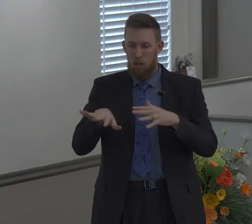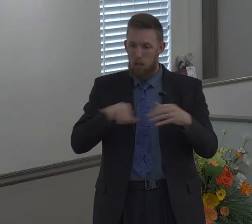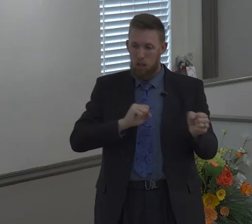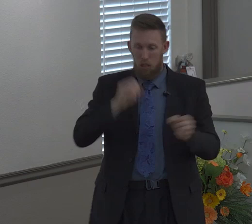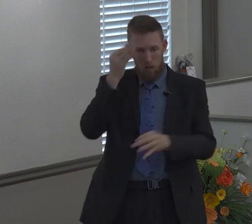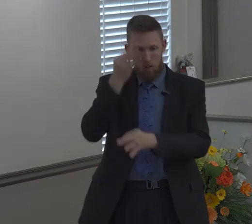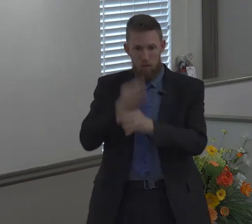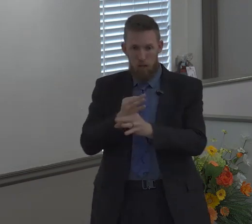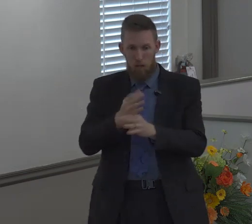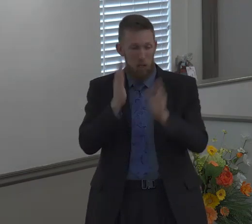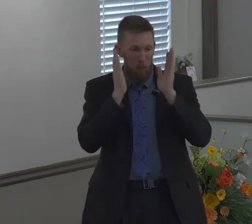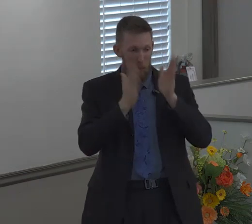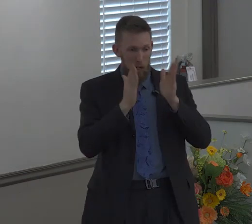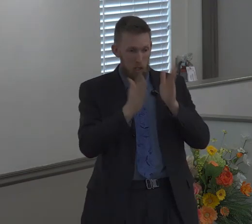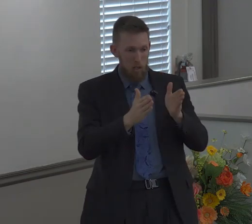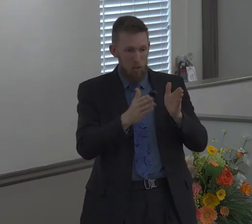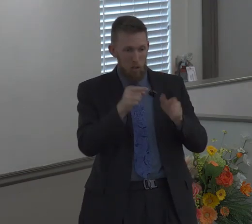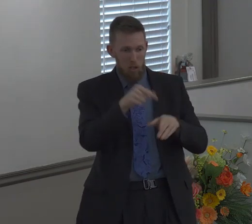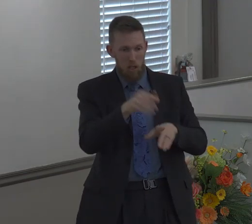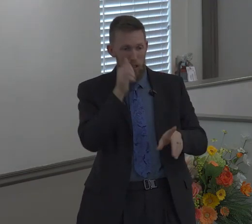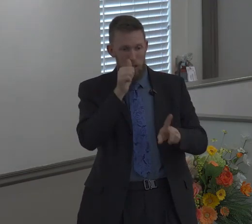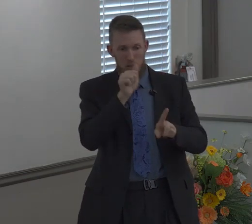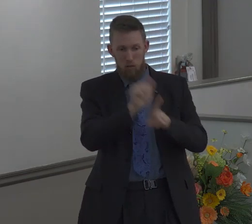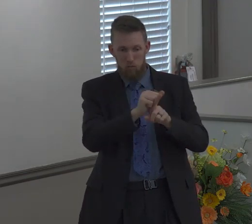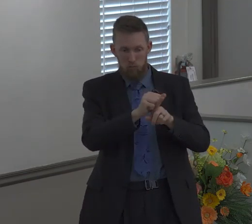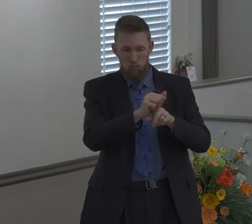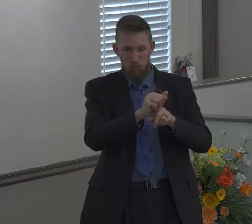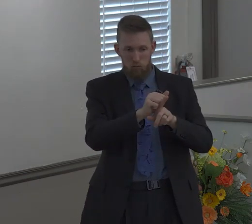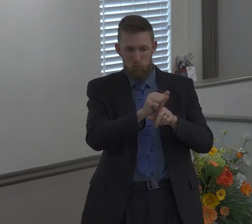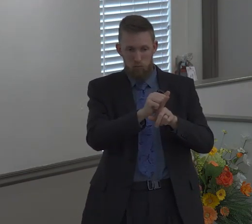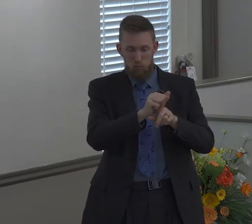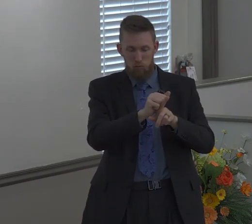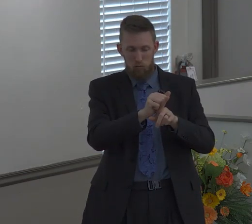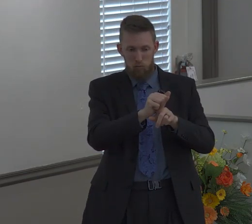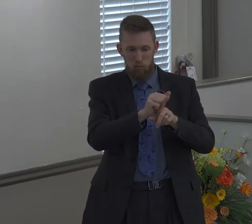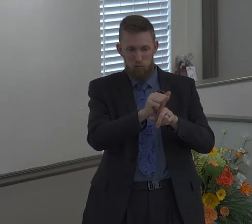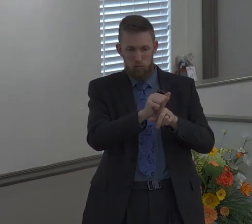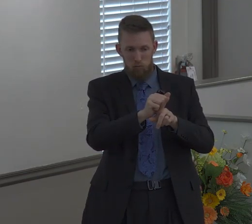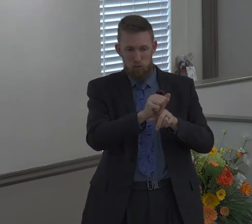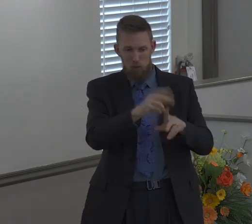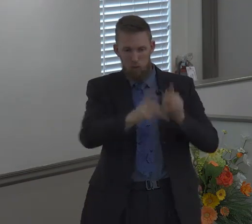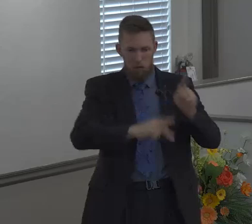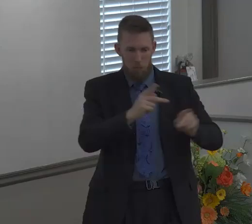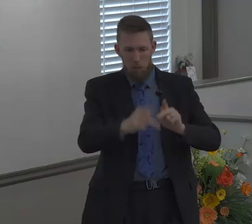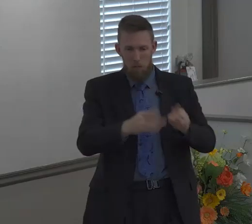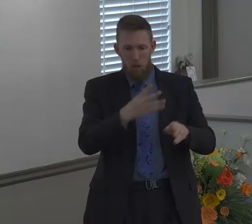the faith, giving heed to seducing spirits and doctrines. It's